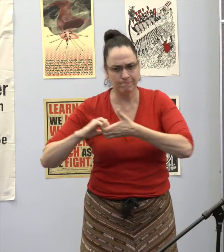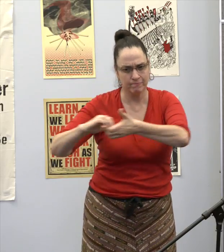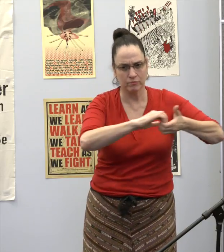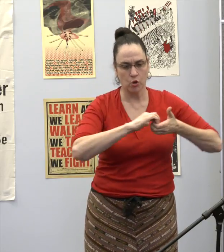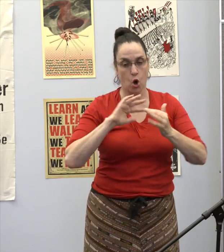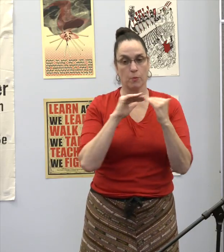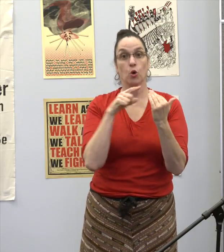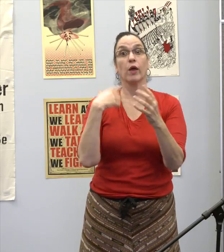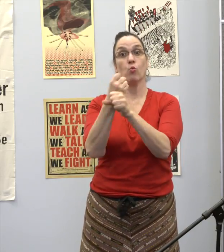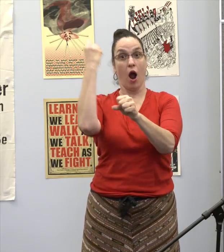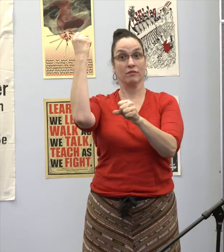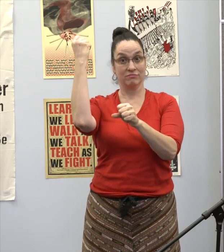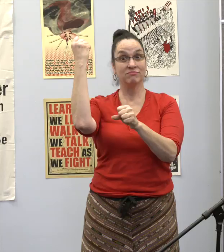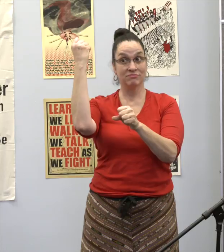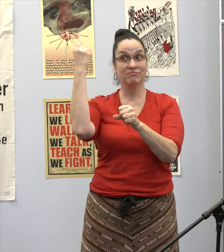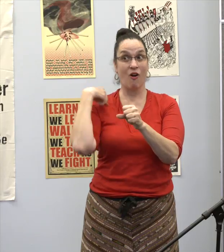that victory, and we won